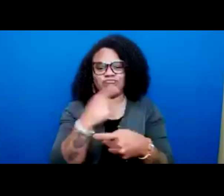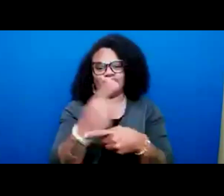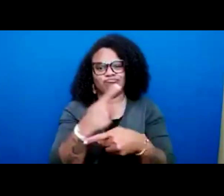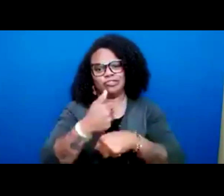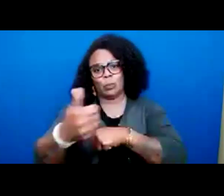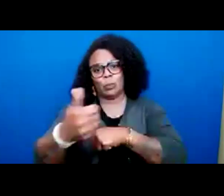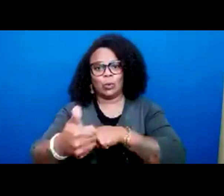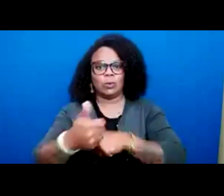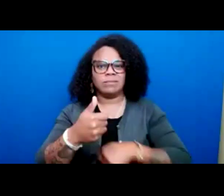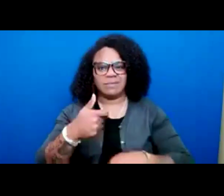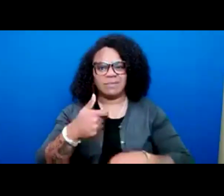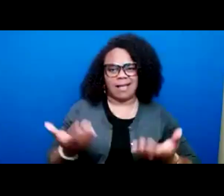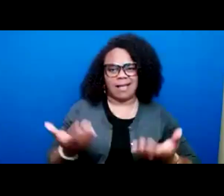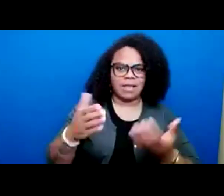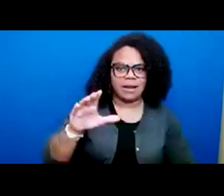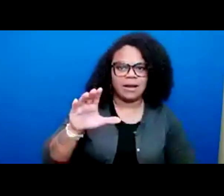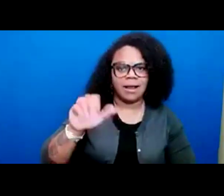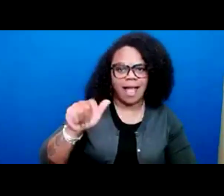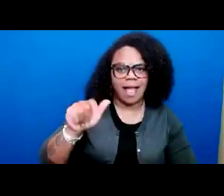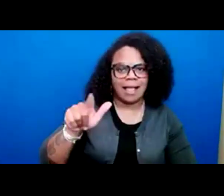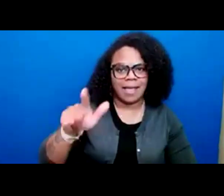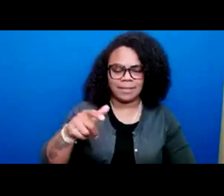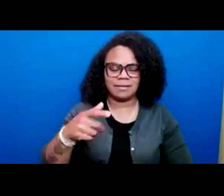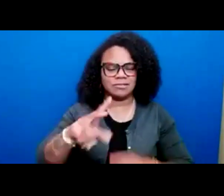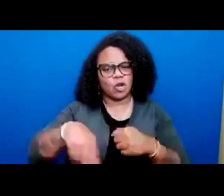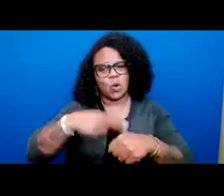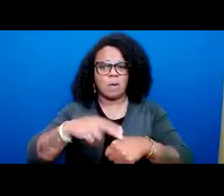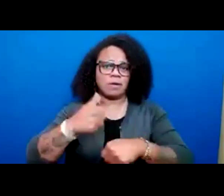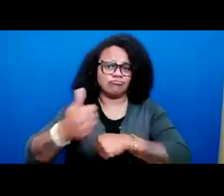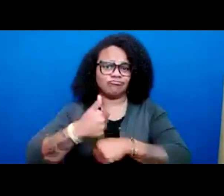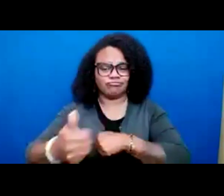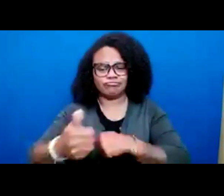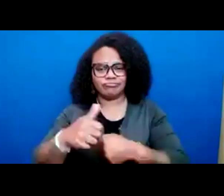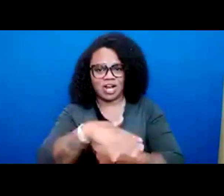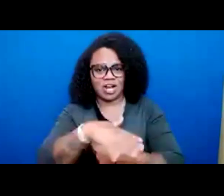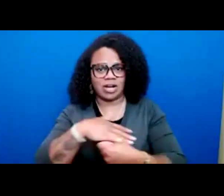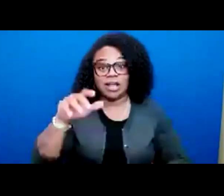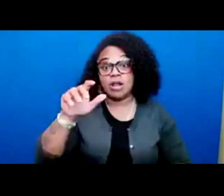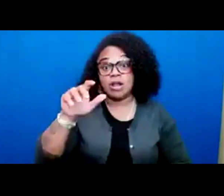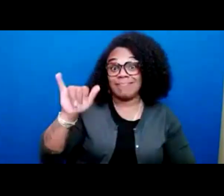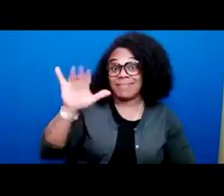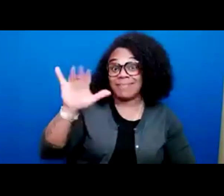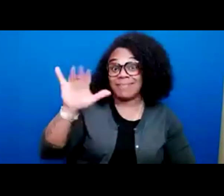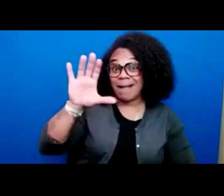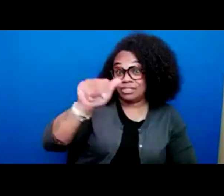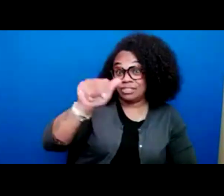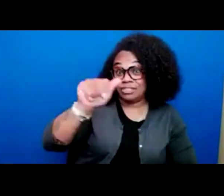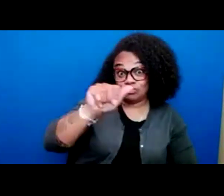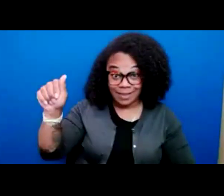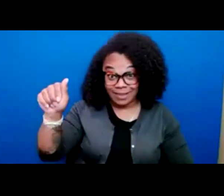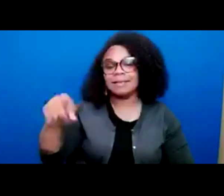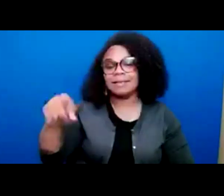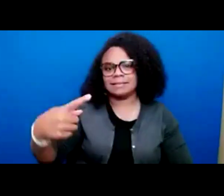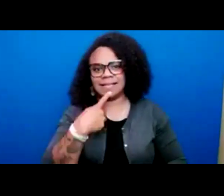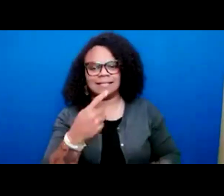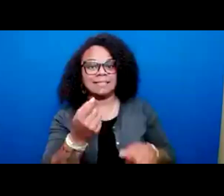Birmingham particularly, and I'm going to say I'm in a normal commuting area. AAA says that the average annual mileage that I may